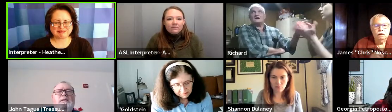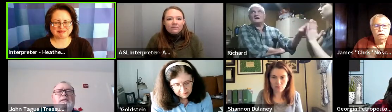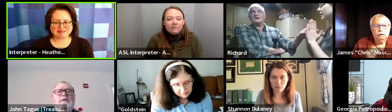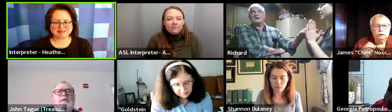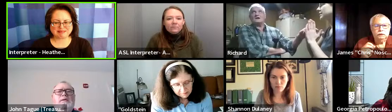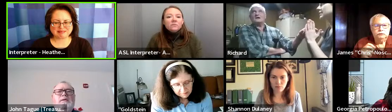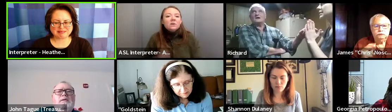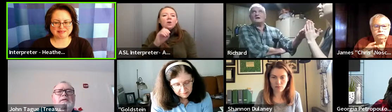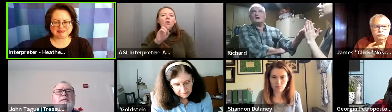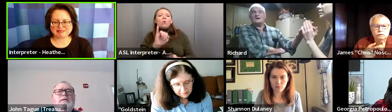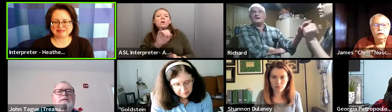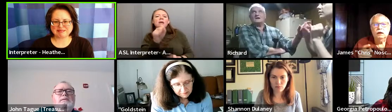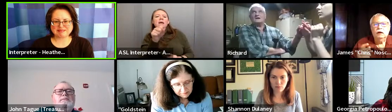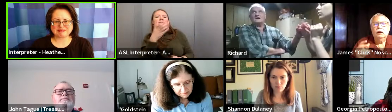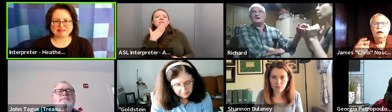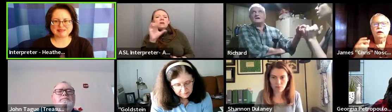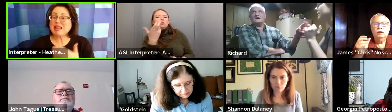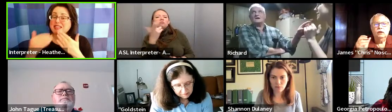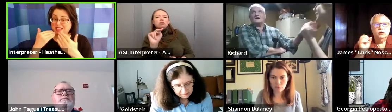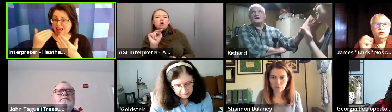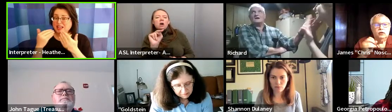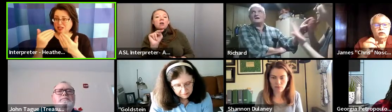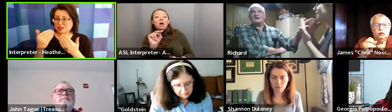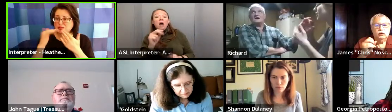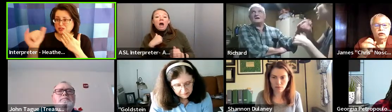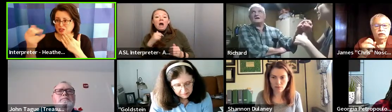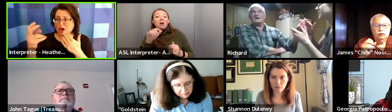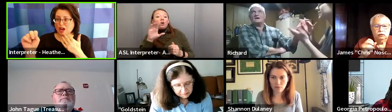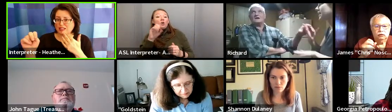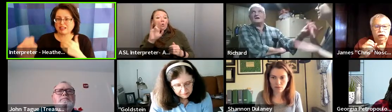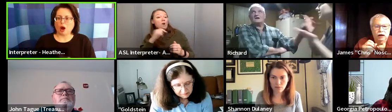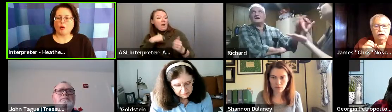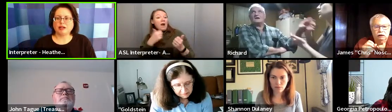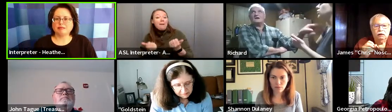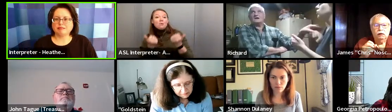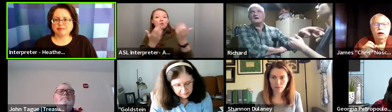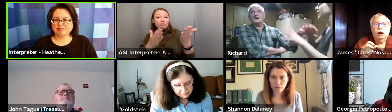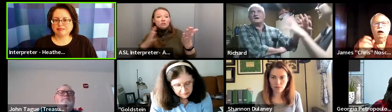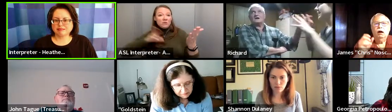Yeah, thank you for that, John. I move that we accept that then.